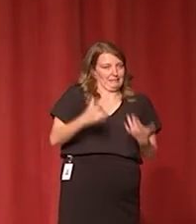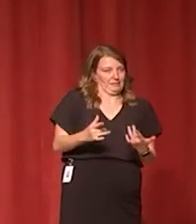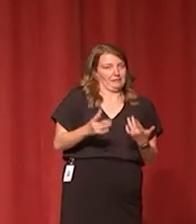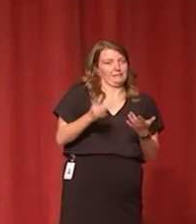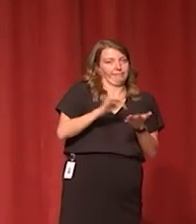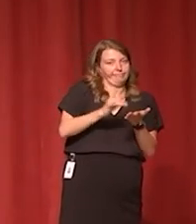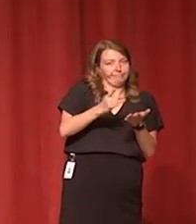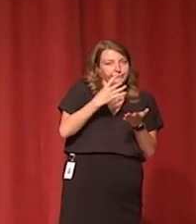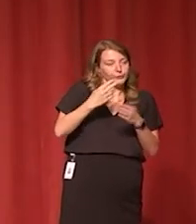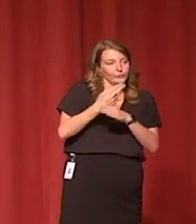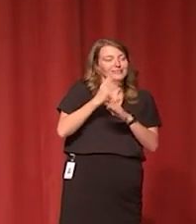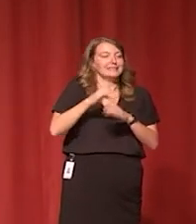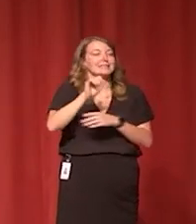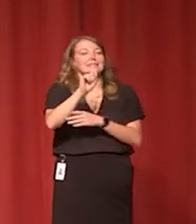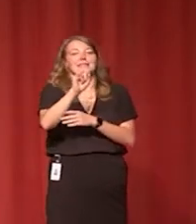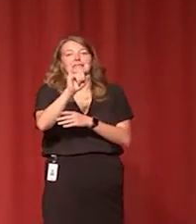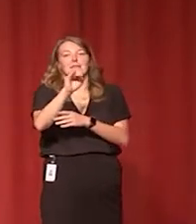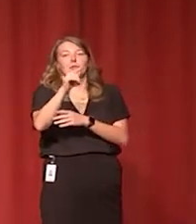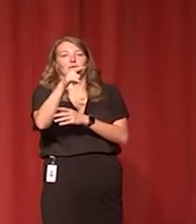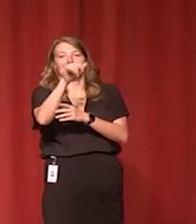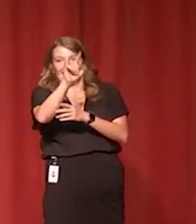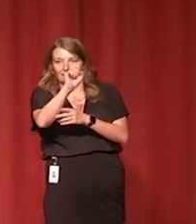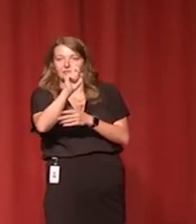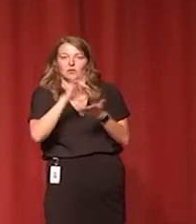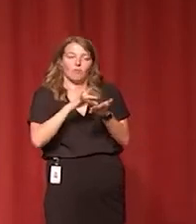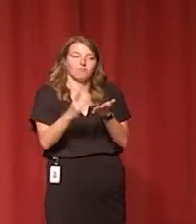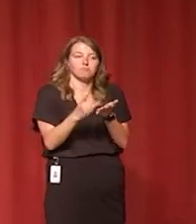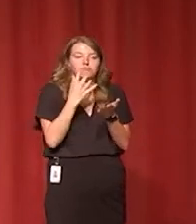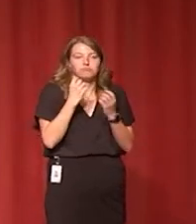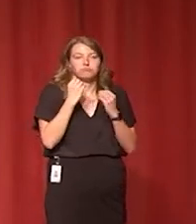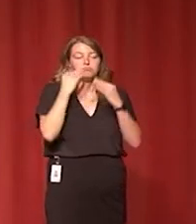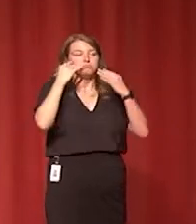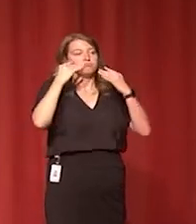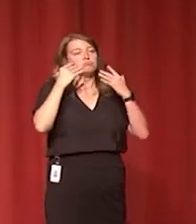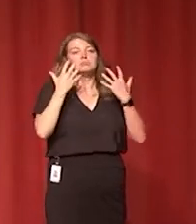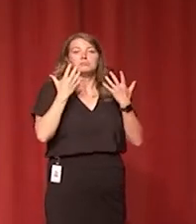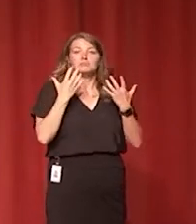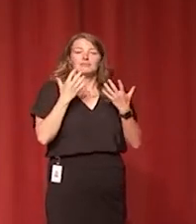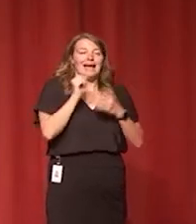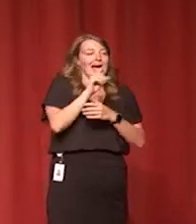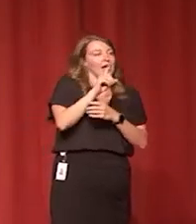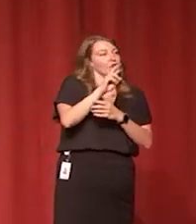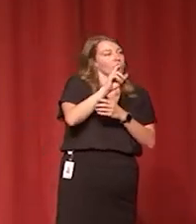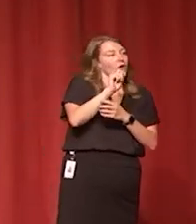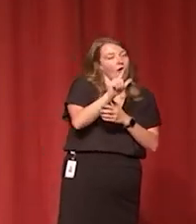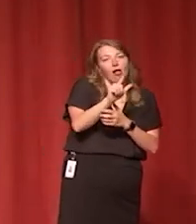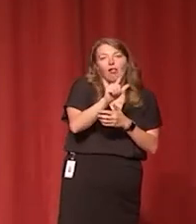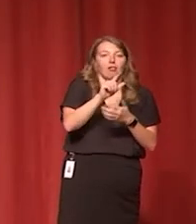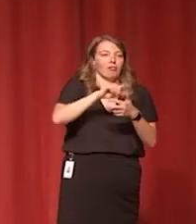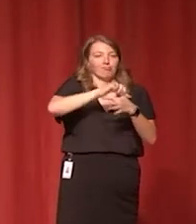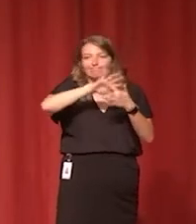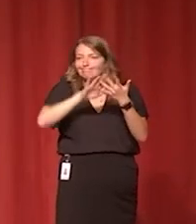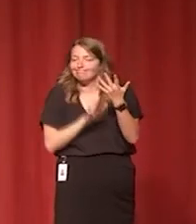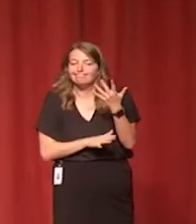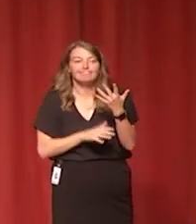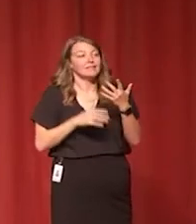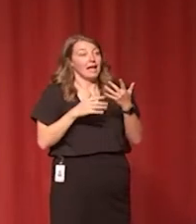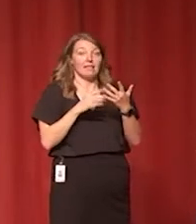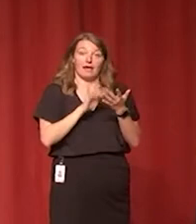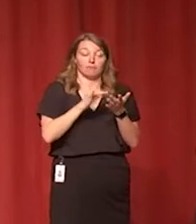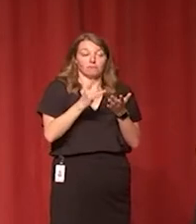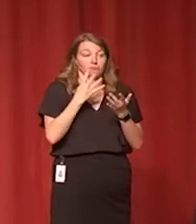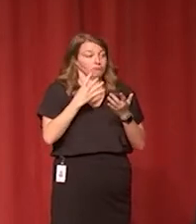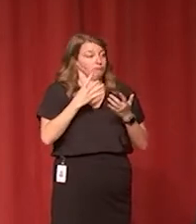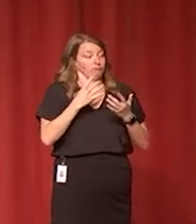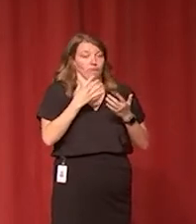are stimulants, like Ritalin or methylphenidate, Adderall, which are amphetamine salts, and they work really well. They're